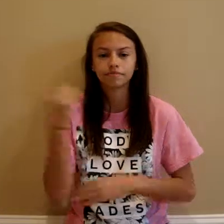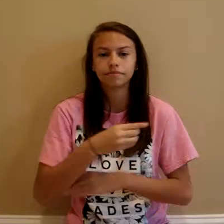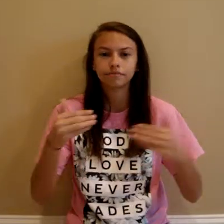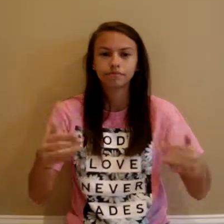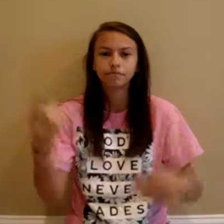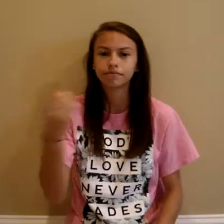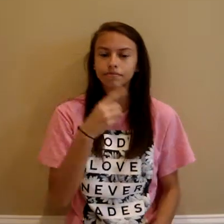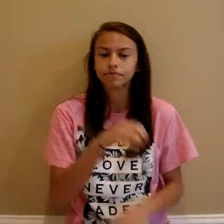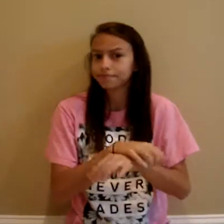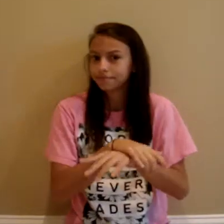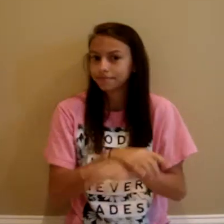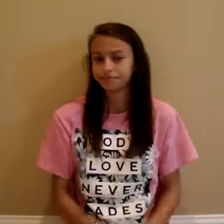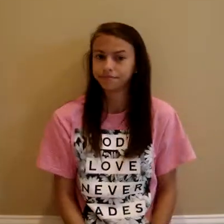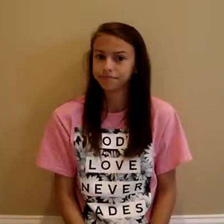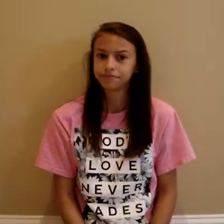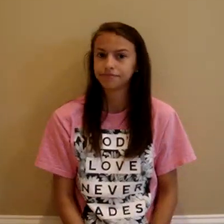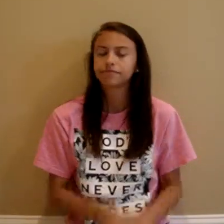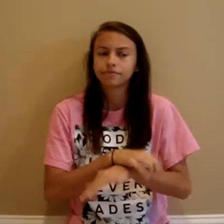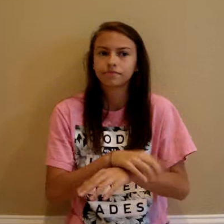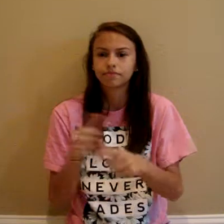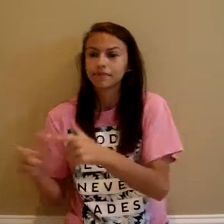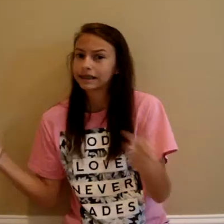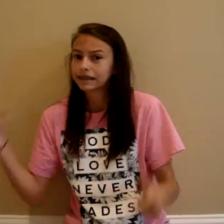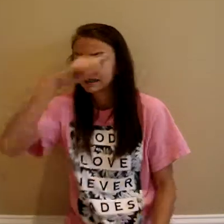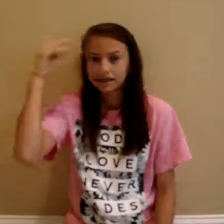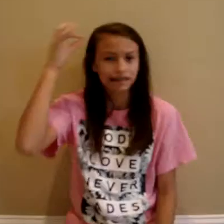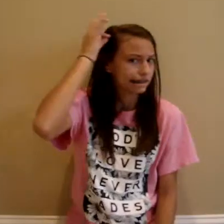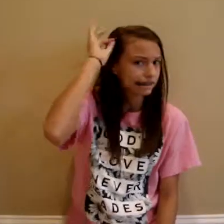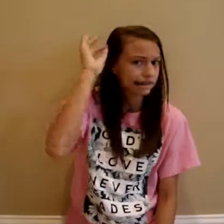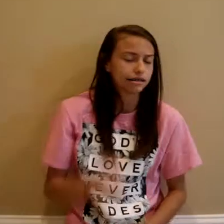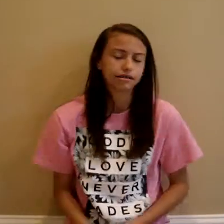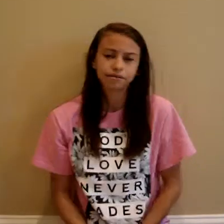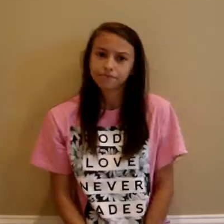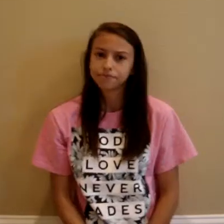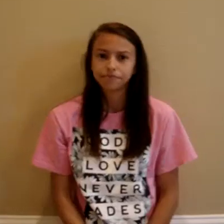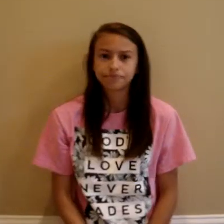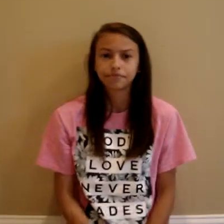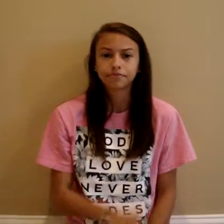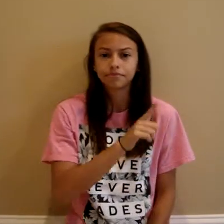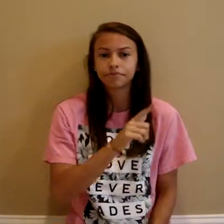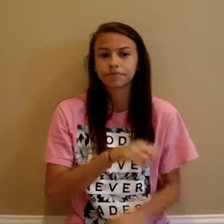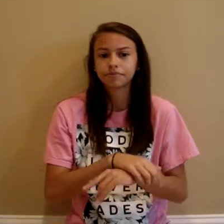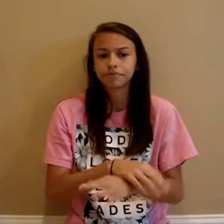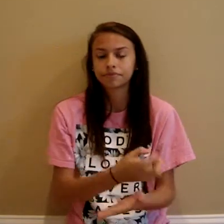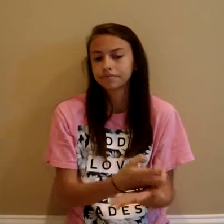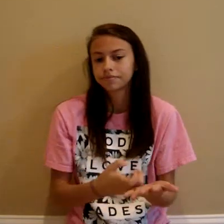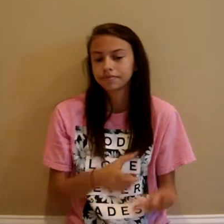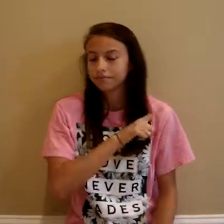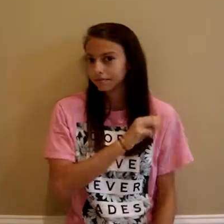along came a spider. The spider was big, black, and hairy. The spider crawled up to Little Miss